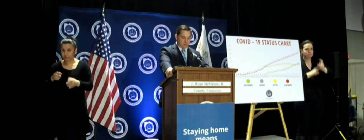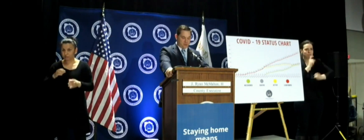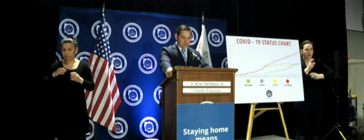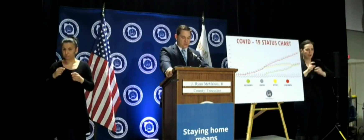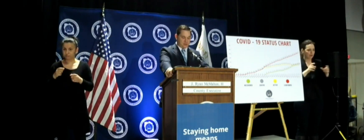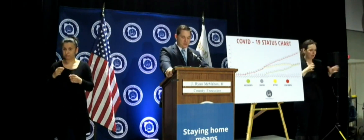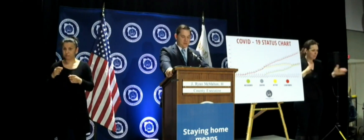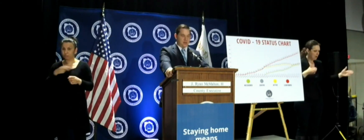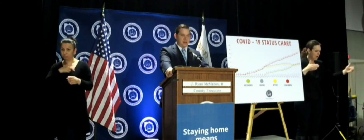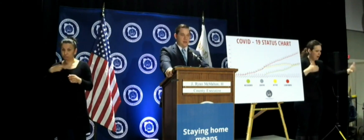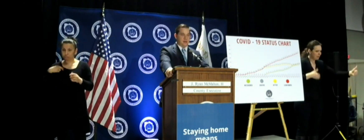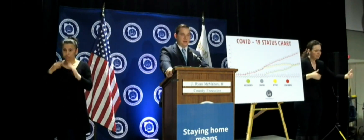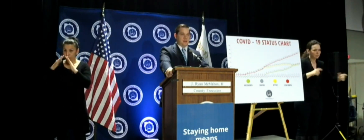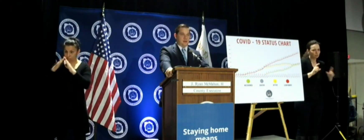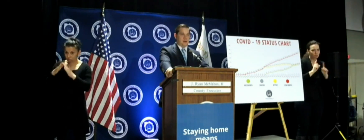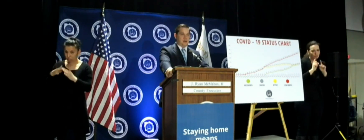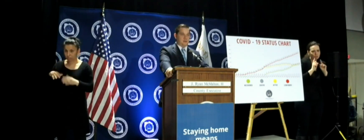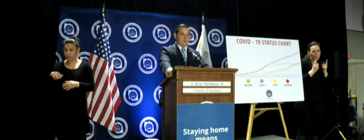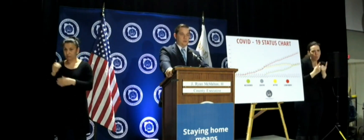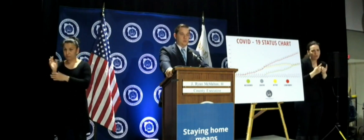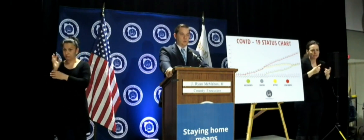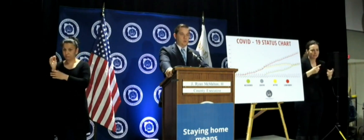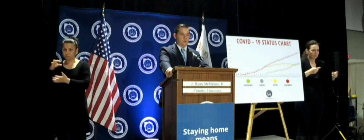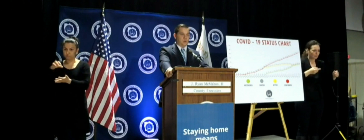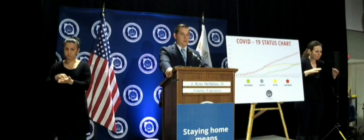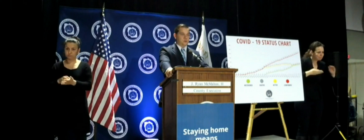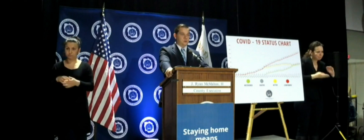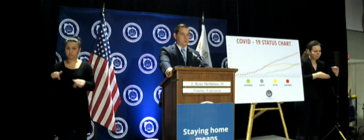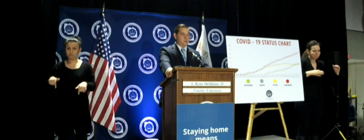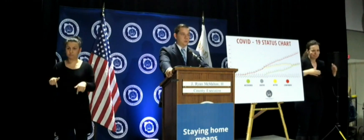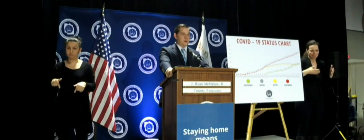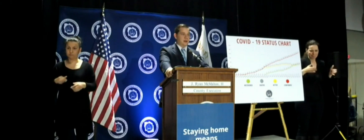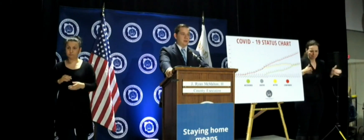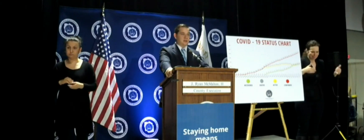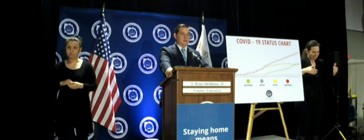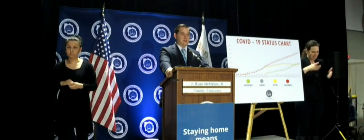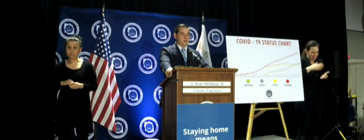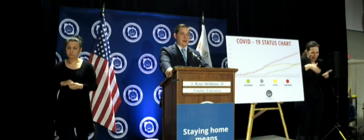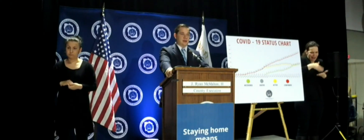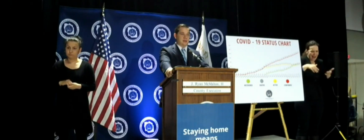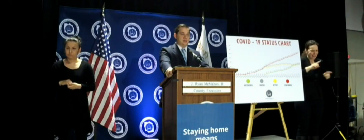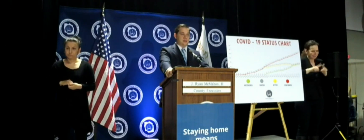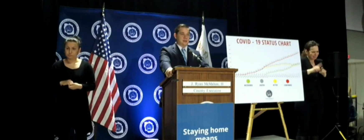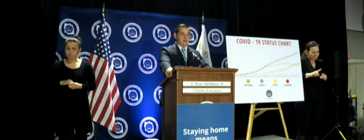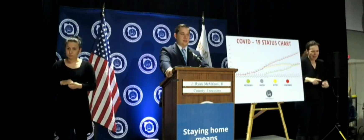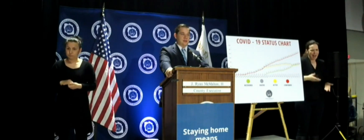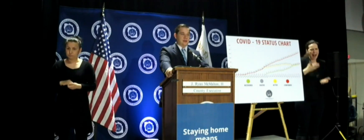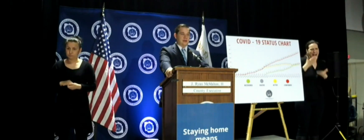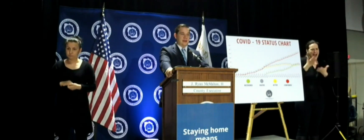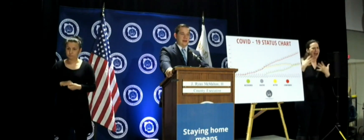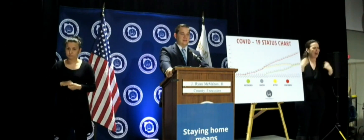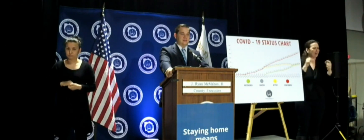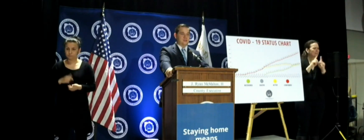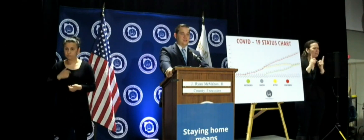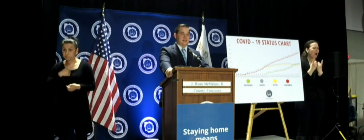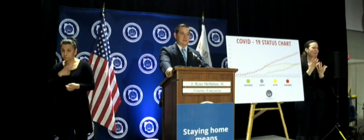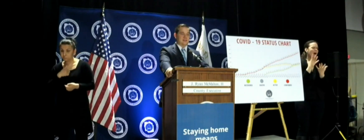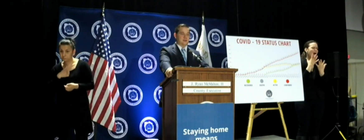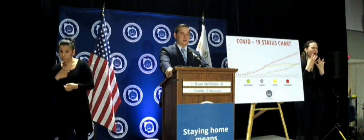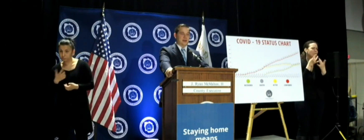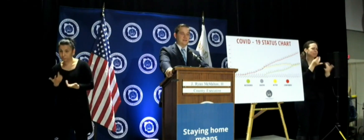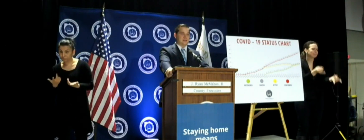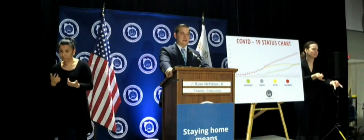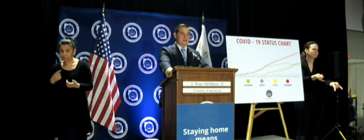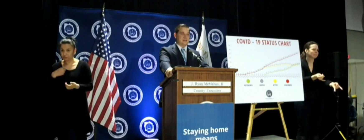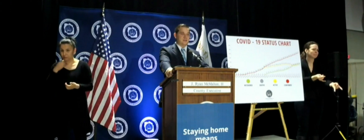emergency operations center today. Those of you who know this know that I'm on a keto diet, and I did not cheat on the